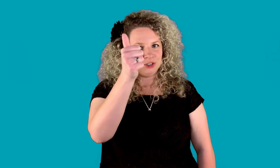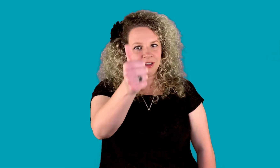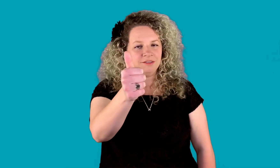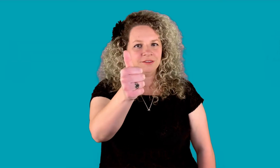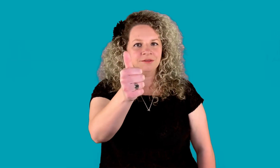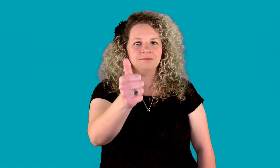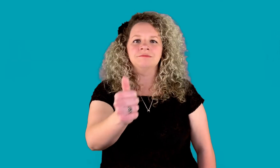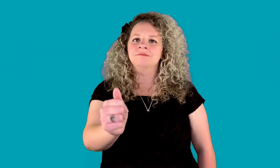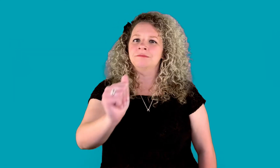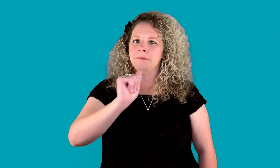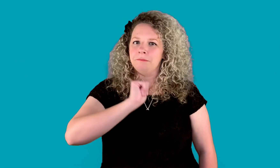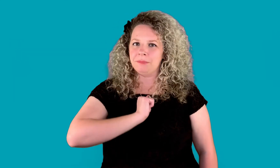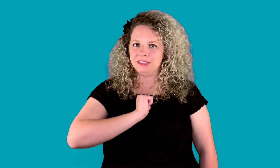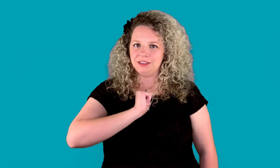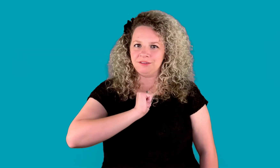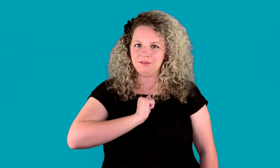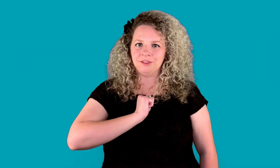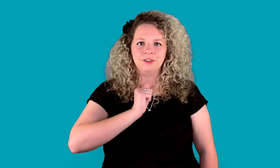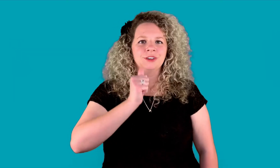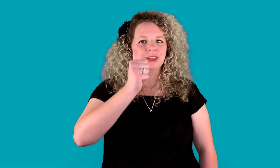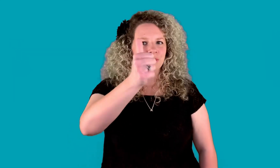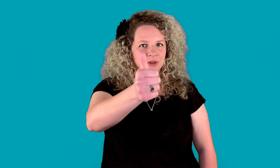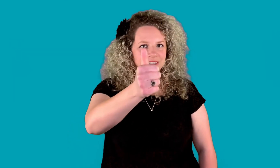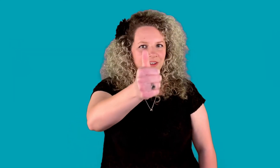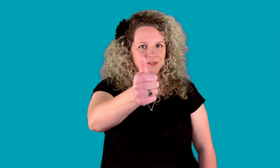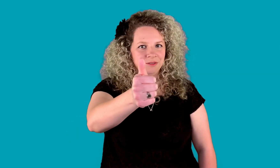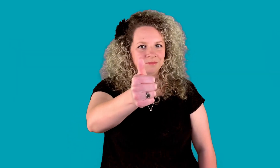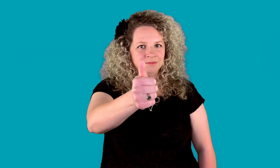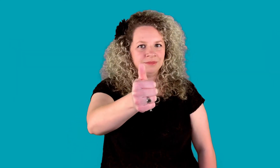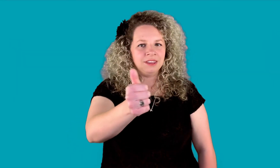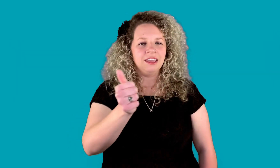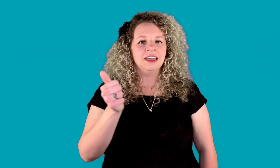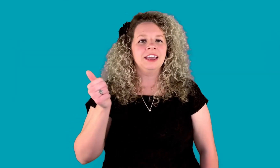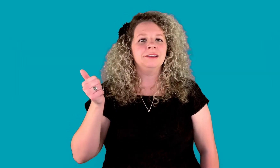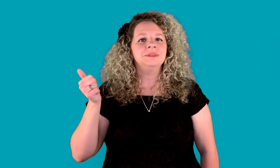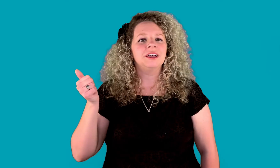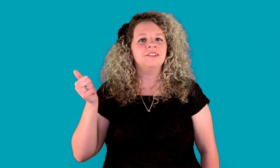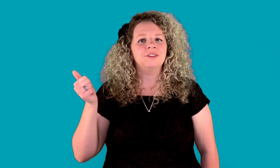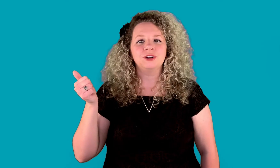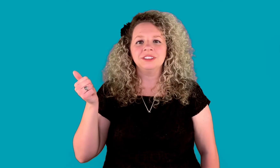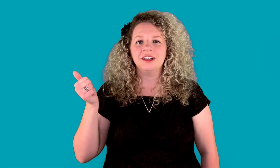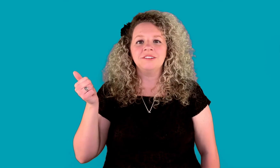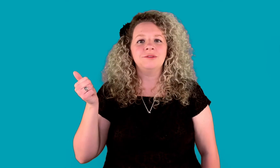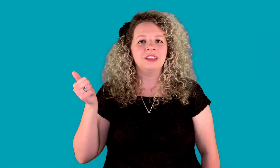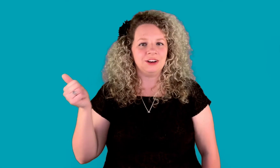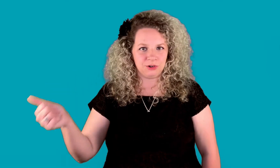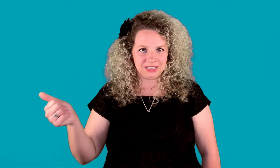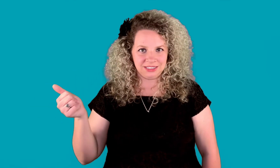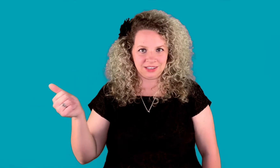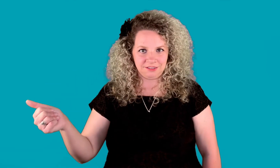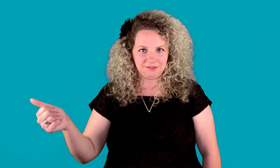Yourself, myself, yourself. Himself, herself, or itself.